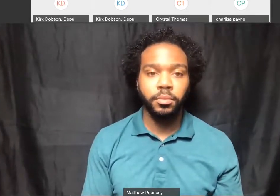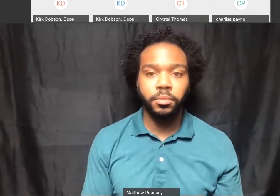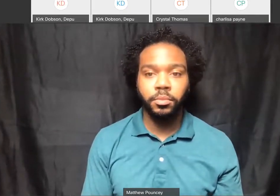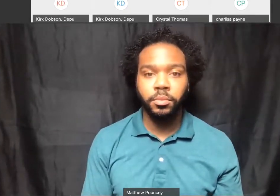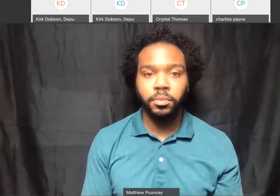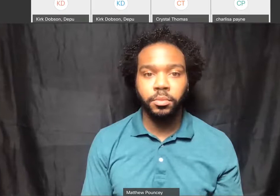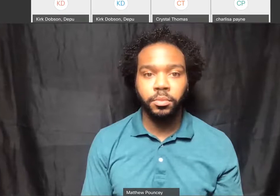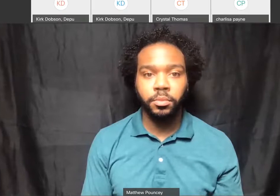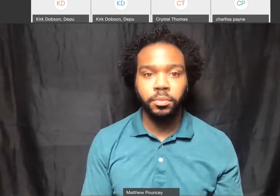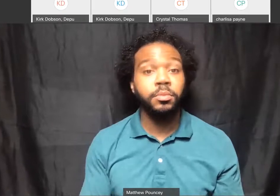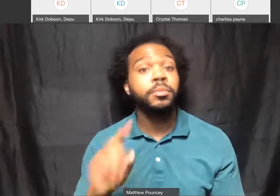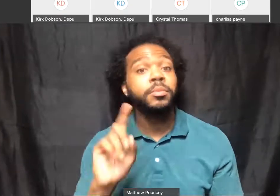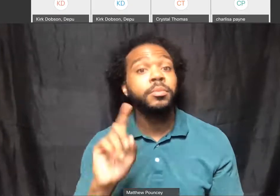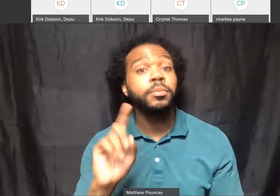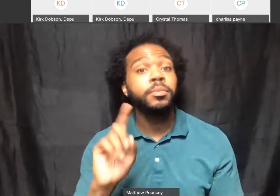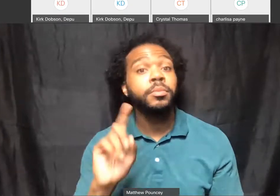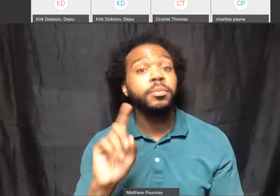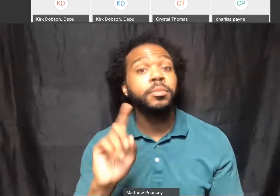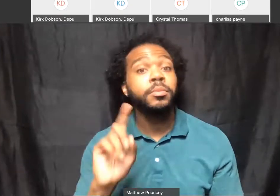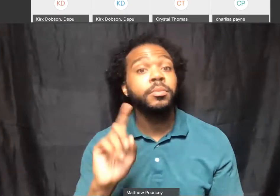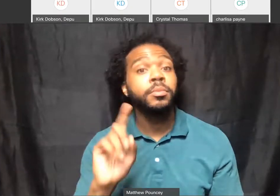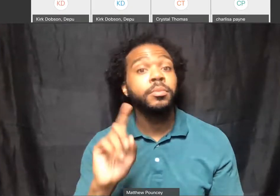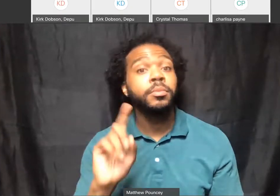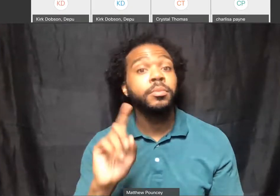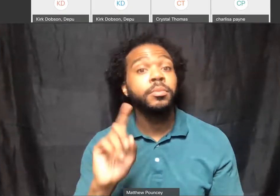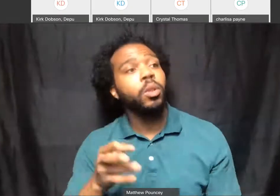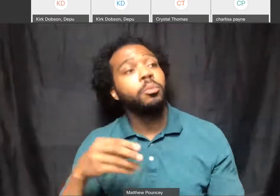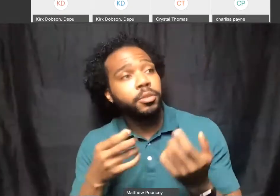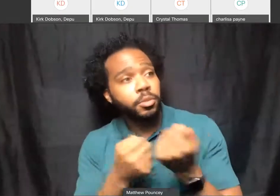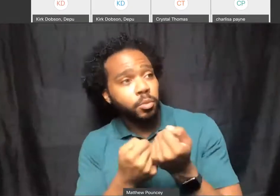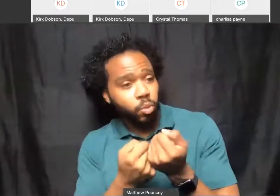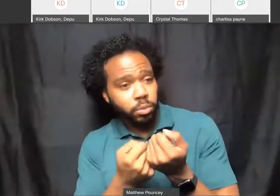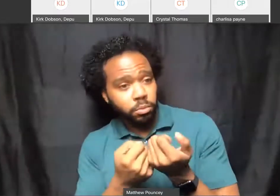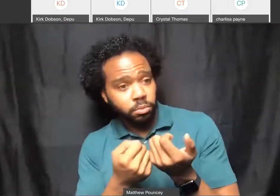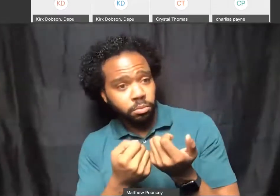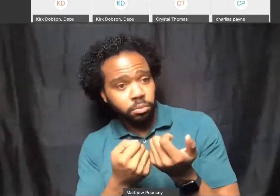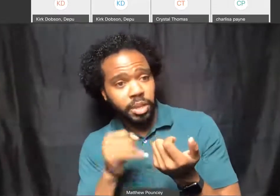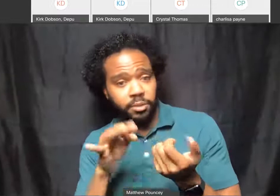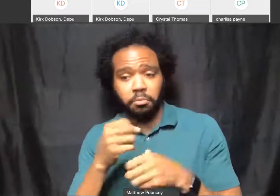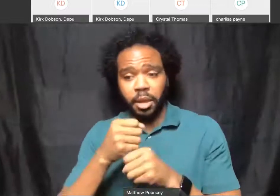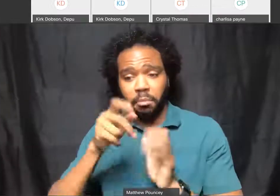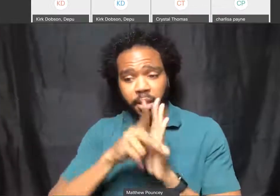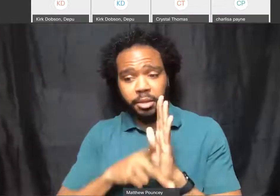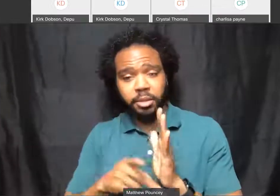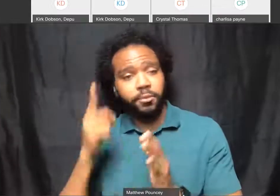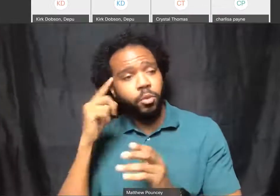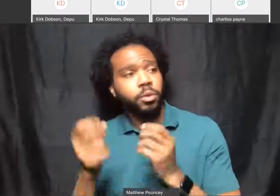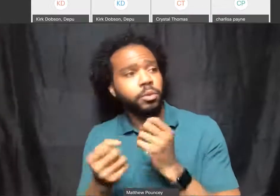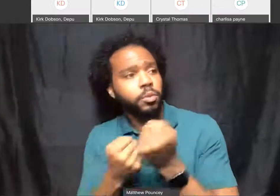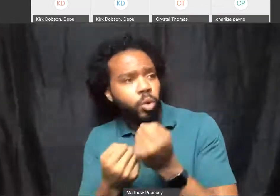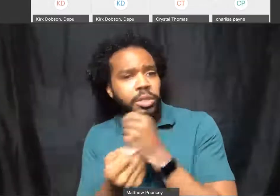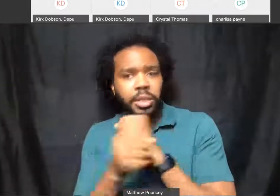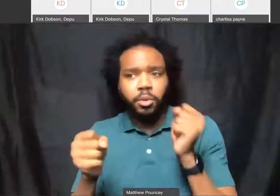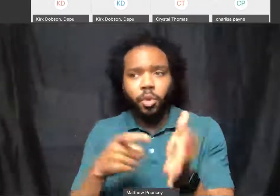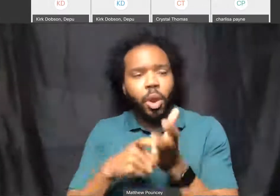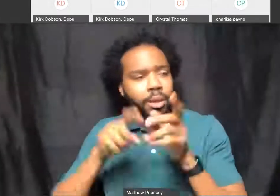Will providers be supported in creating policies to protect health and safety, requiring testing or quarantine